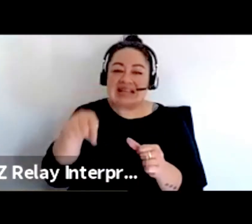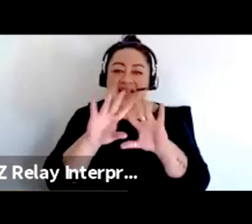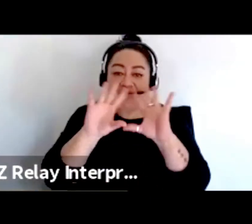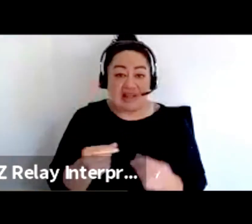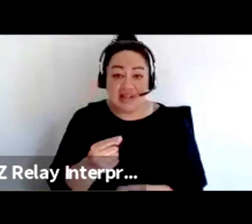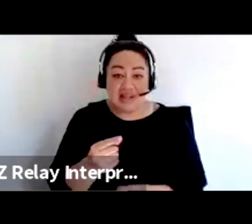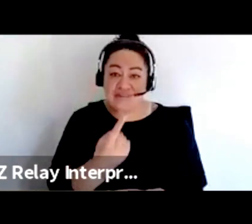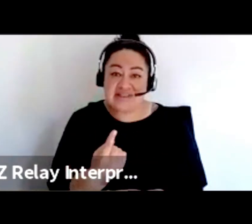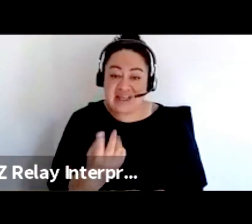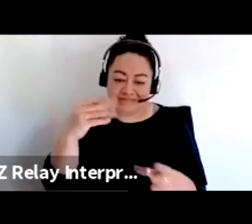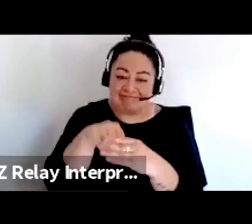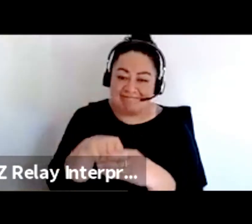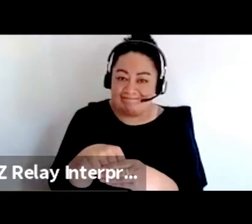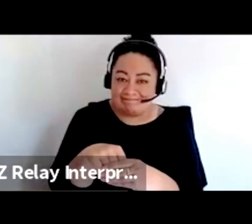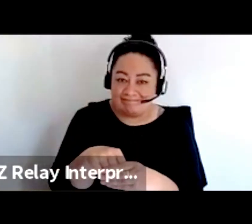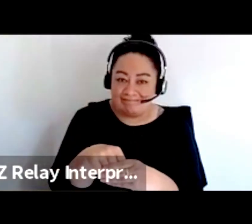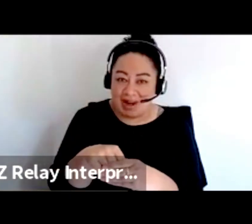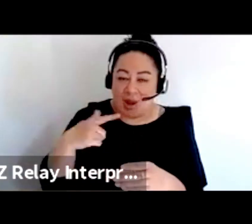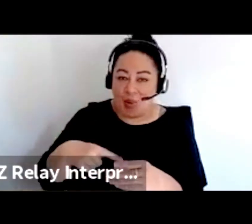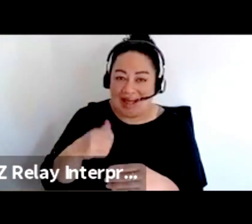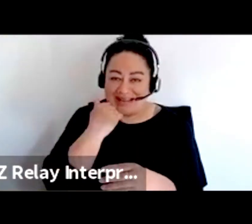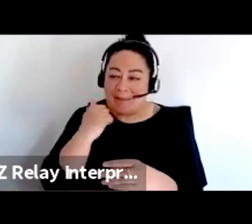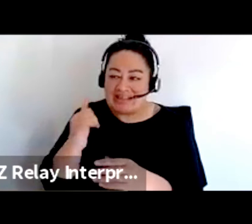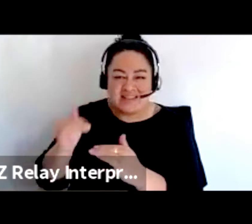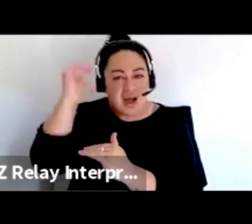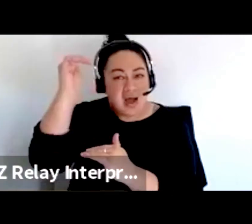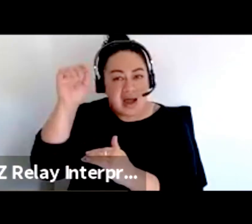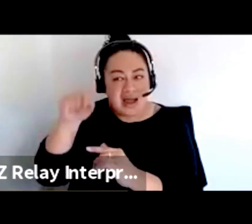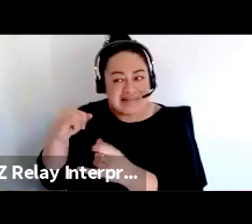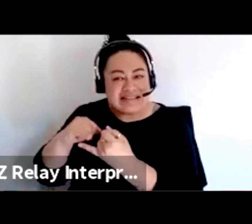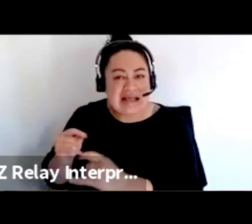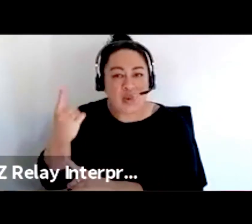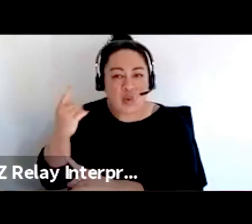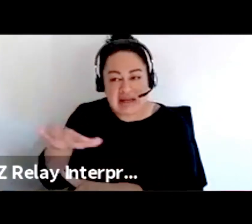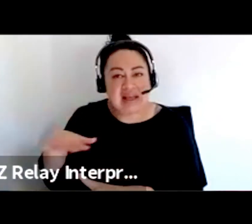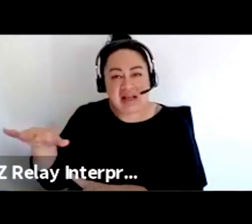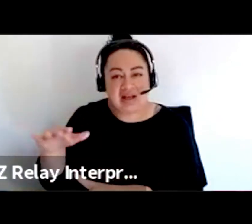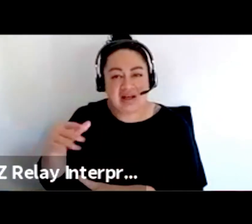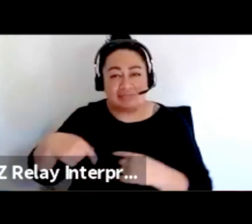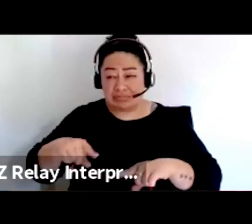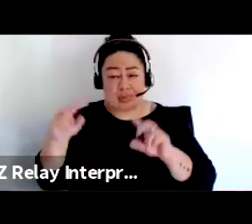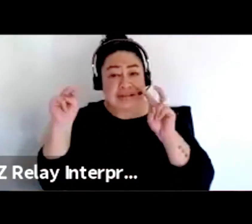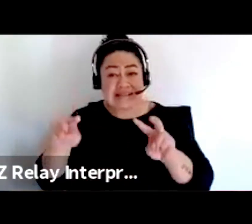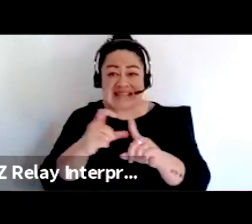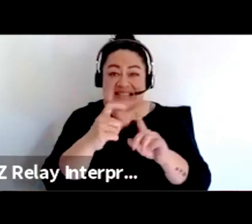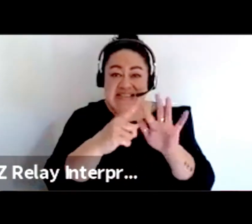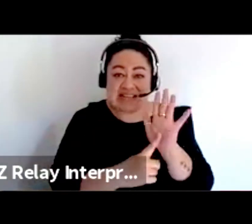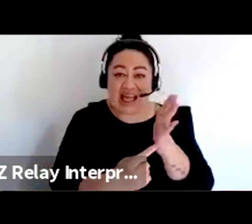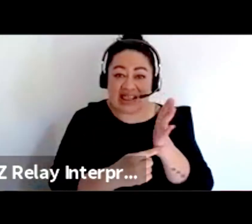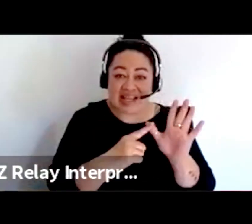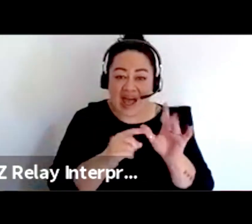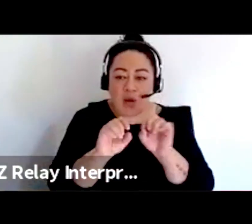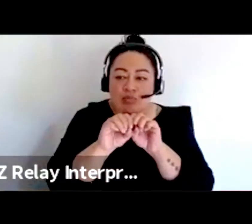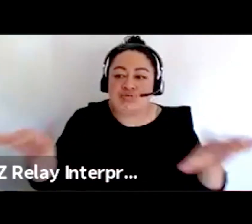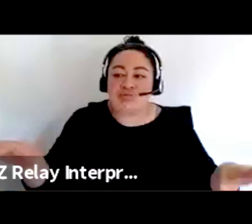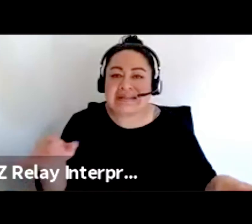and ultimately what we've seen with Delta is that it spreads more easily, right? So